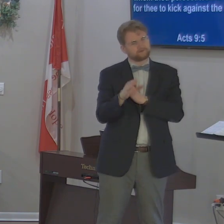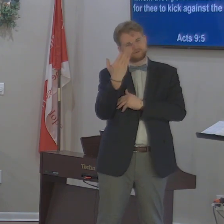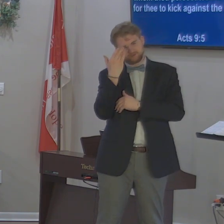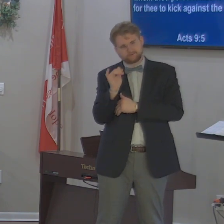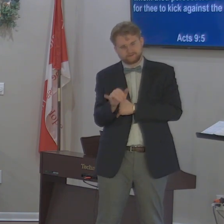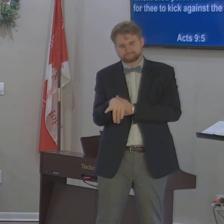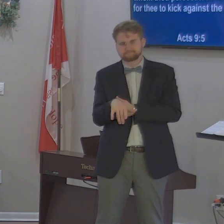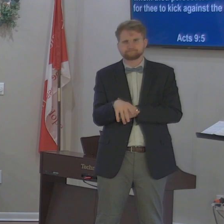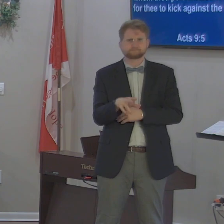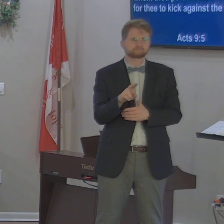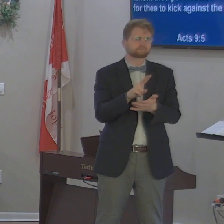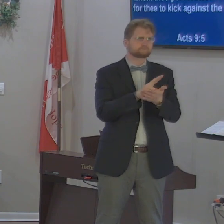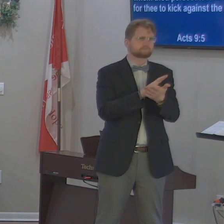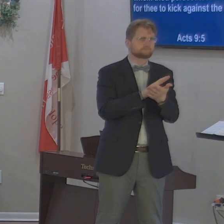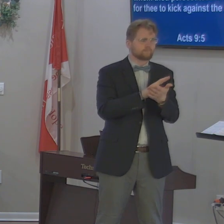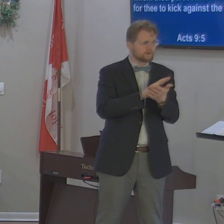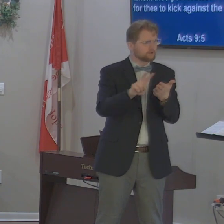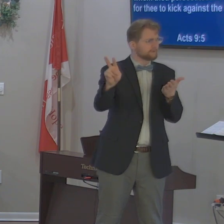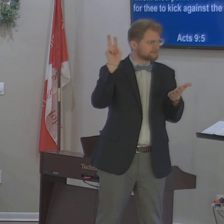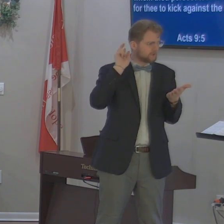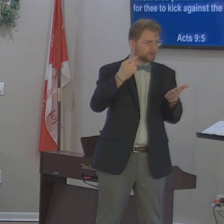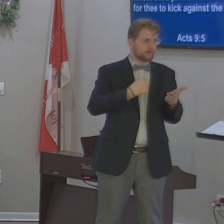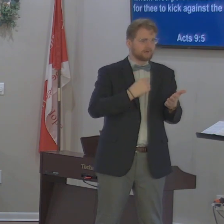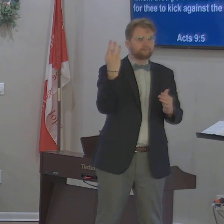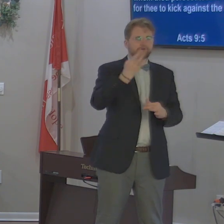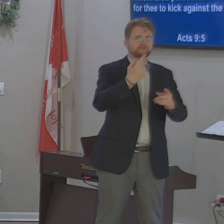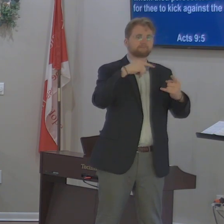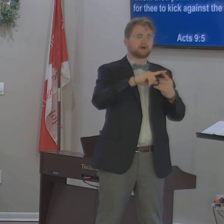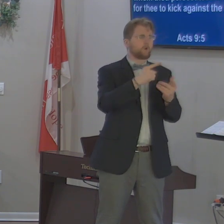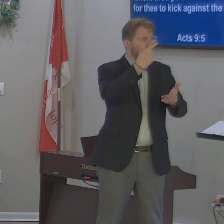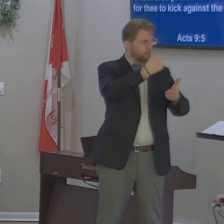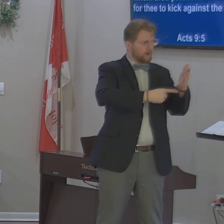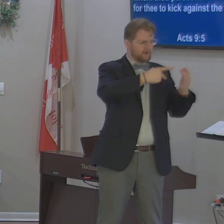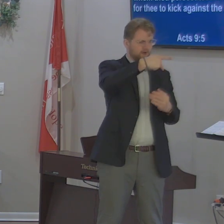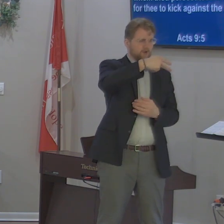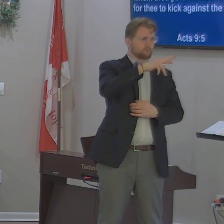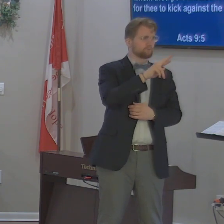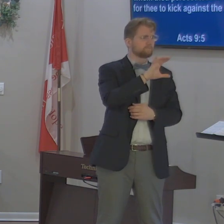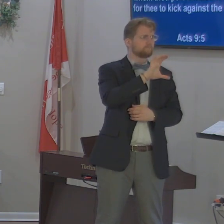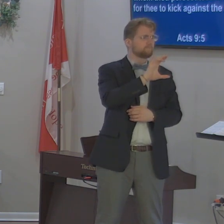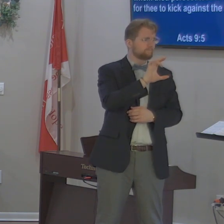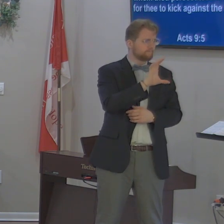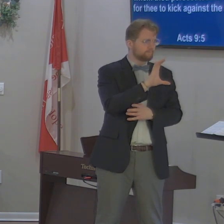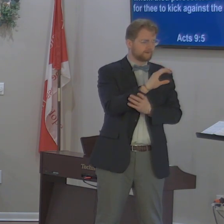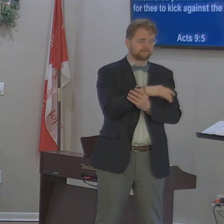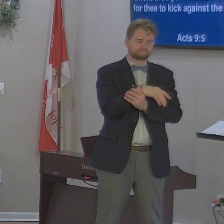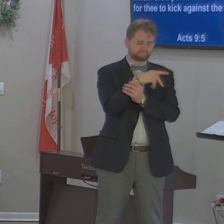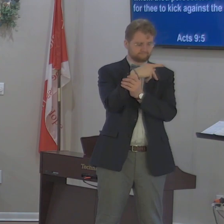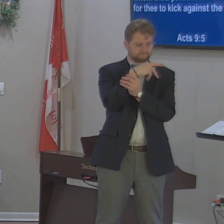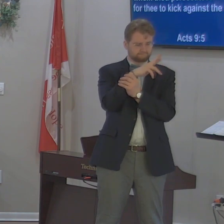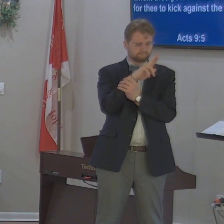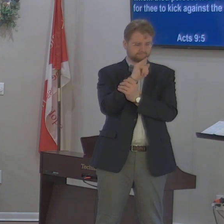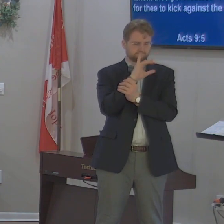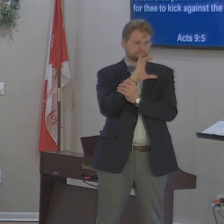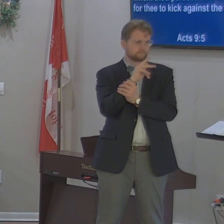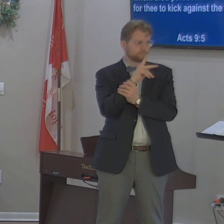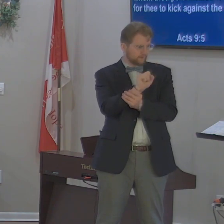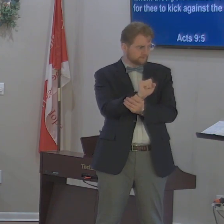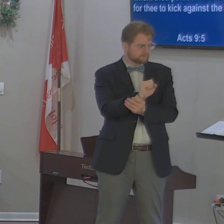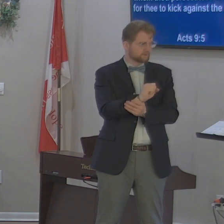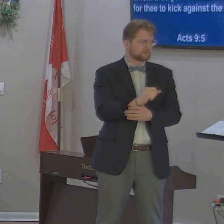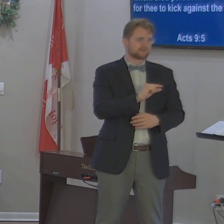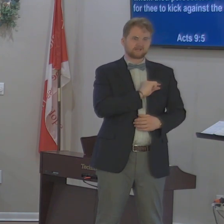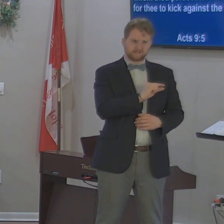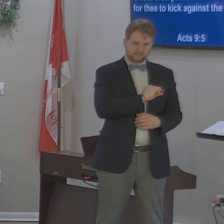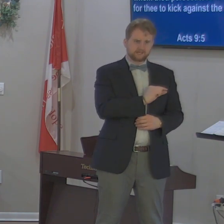2 weeks ago, I preached about what these pricks are, and it's the conviction of the Holy Spirit of God, and went a different route with it. But this